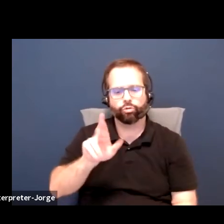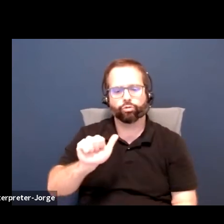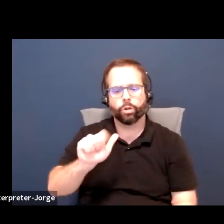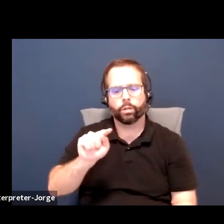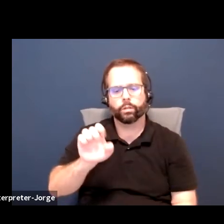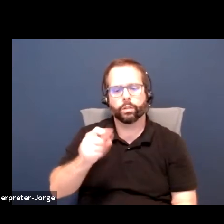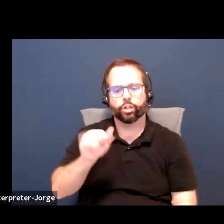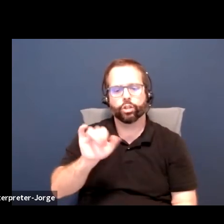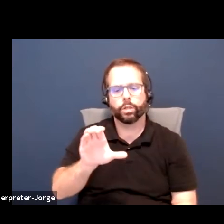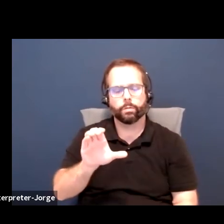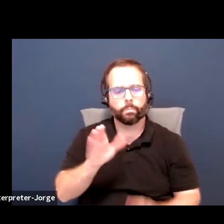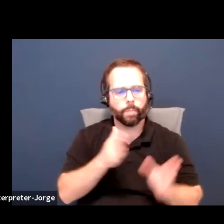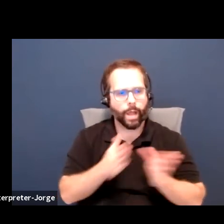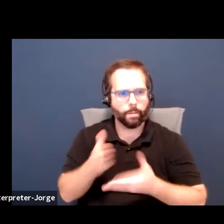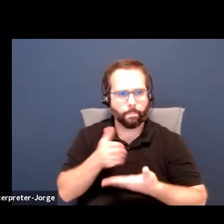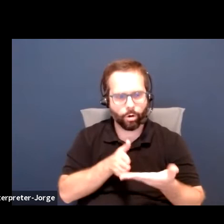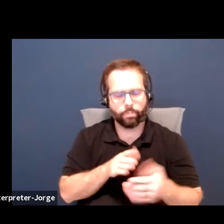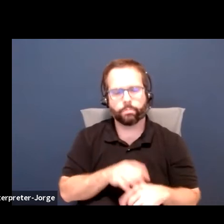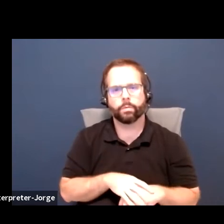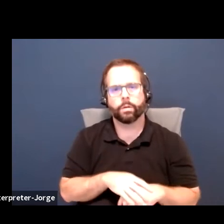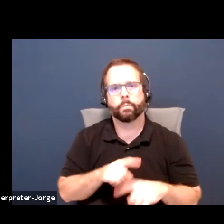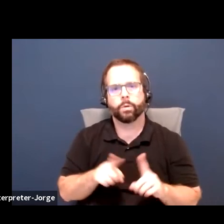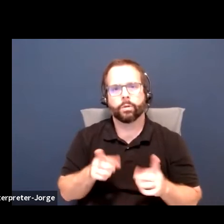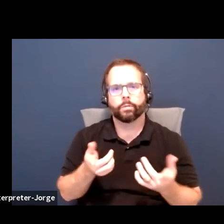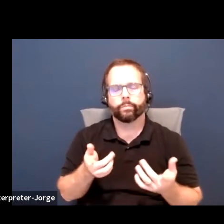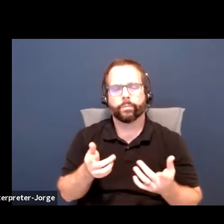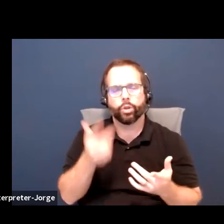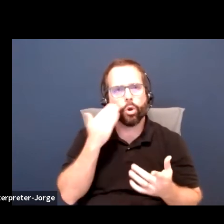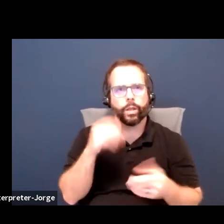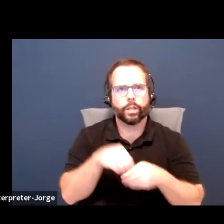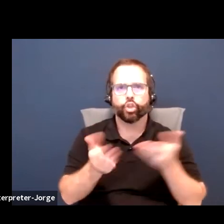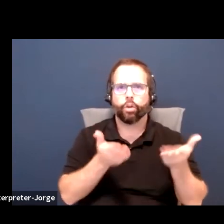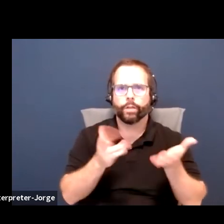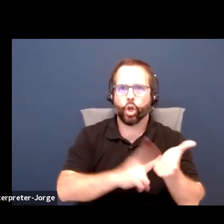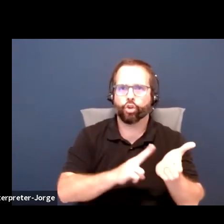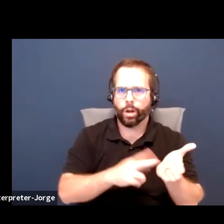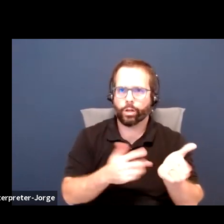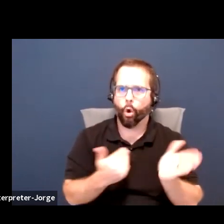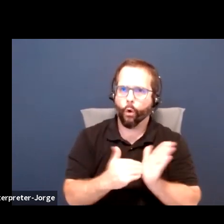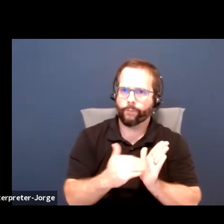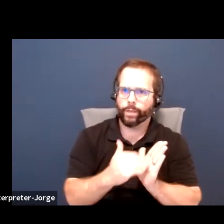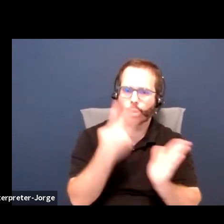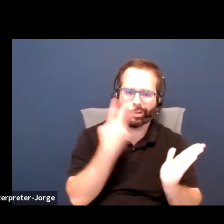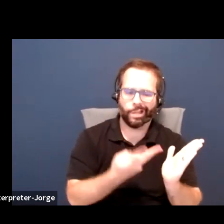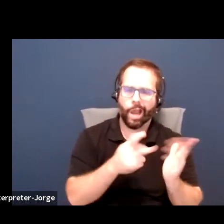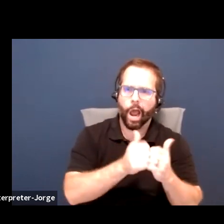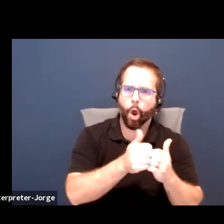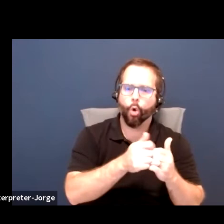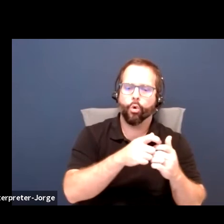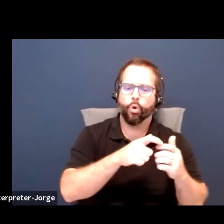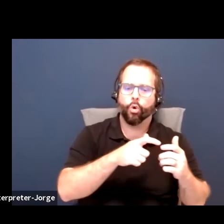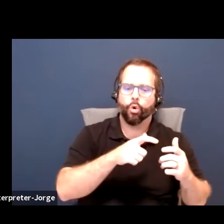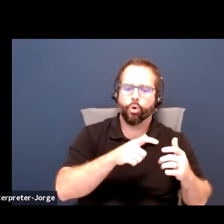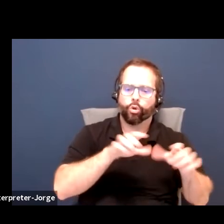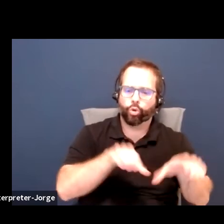there's typically things written in service contracts of who's going about things and how things are going to be and how things are done. So things are